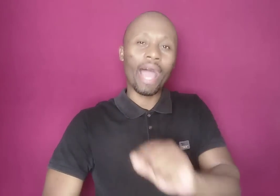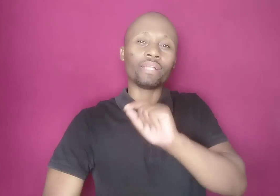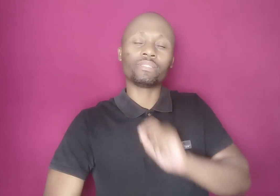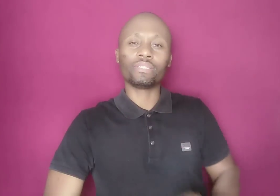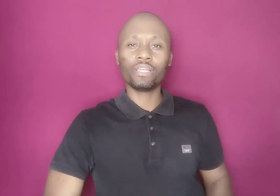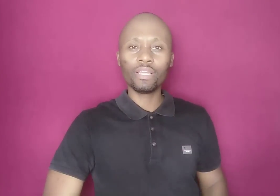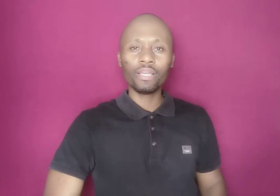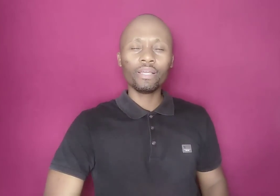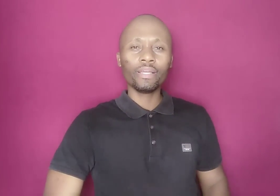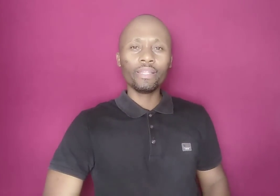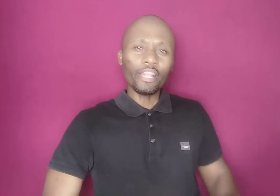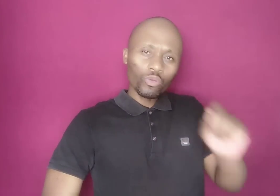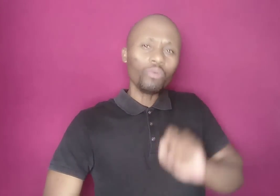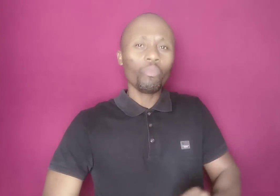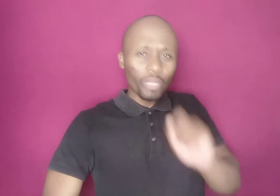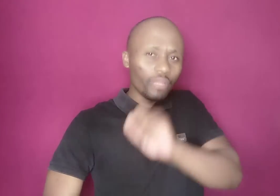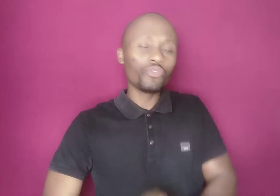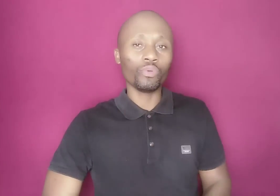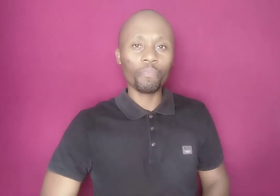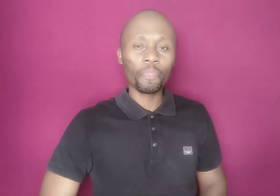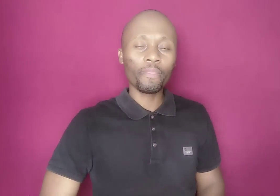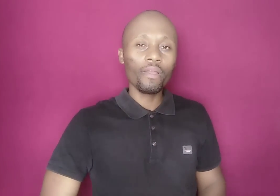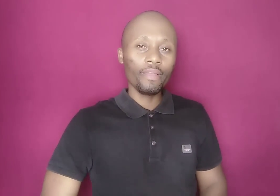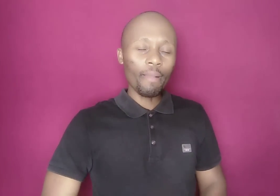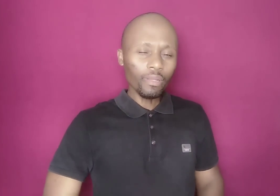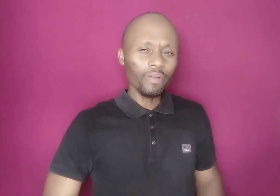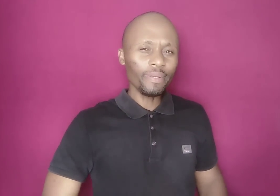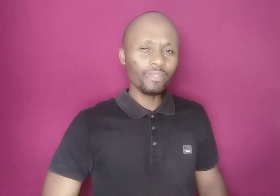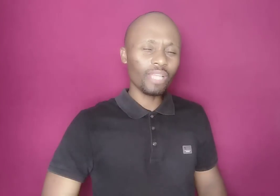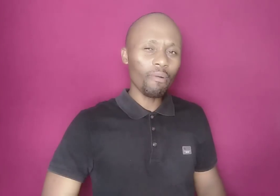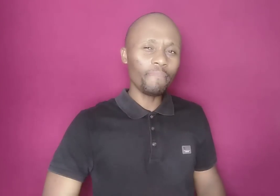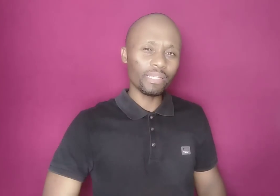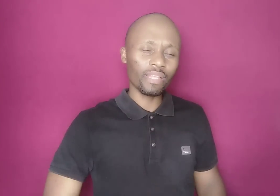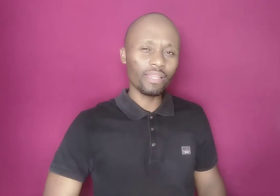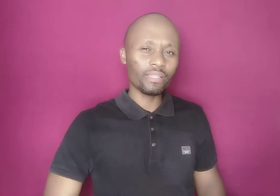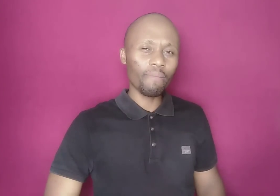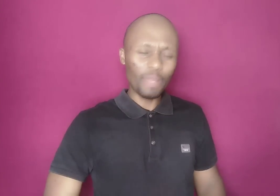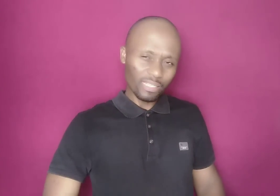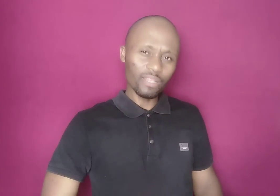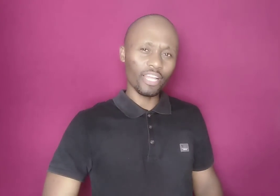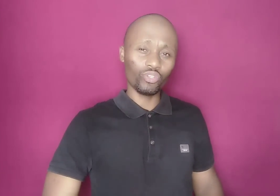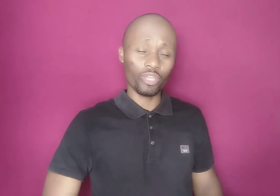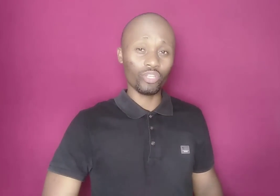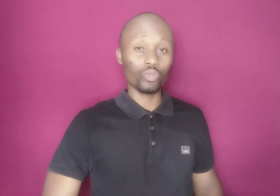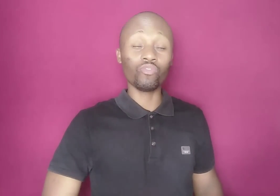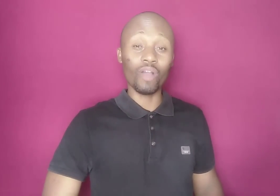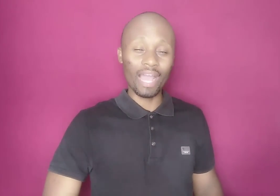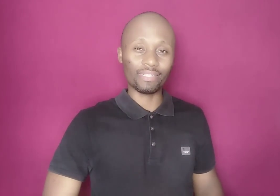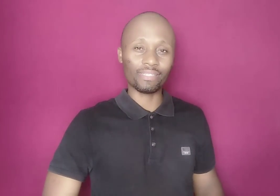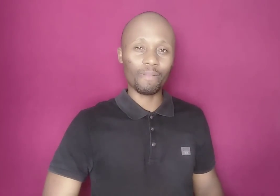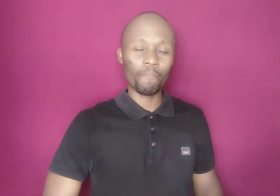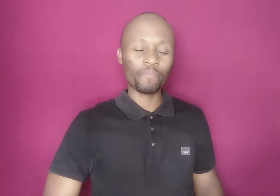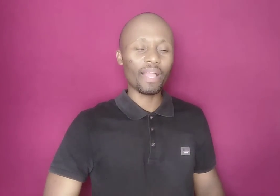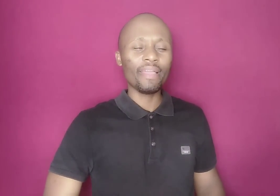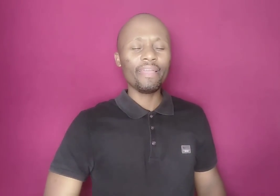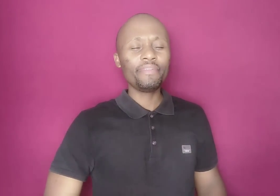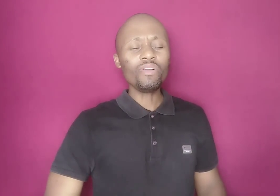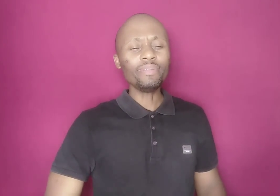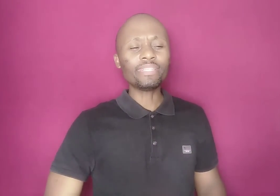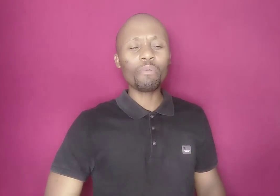child. That's when we will believe you. Thabo Bester, the best thing that you can do for us. You know, Thabo